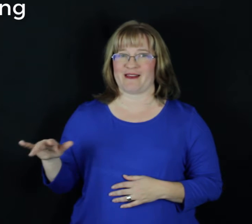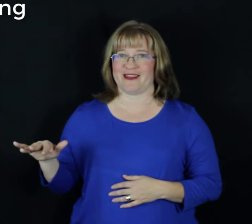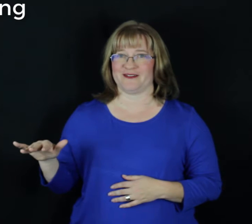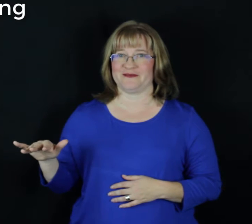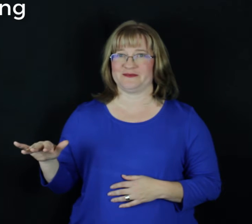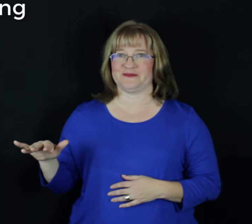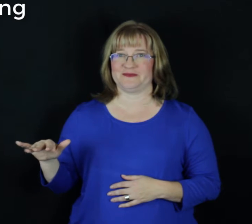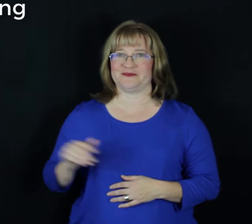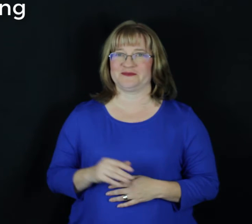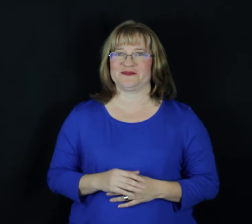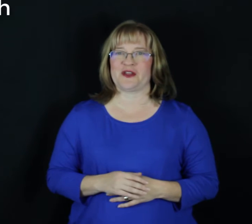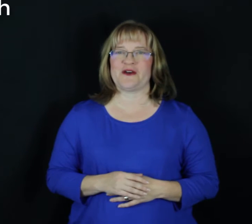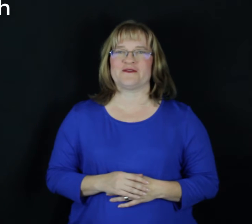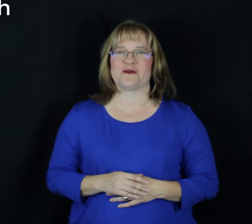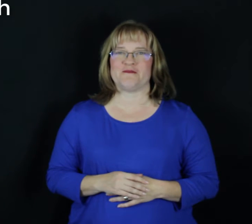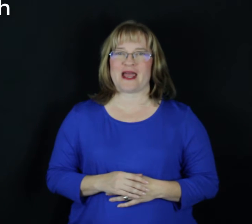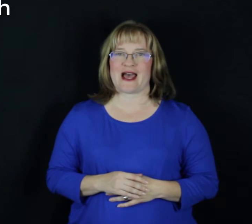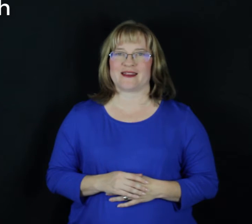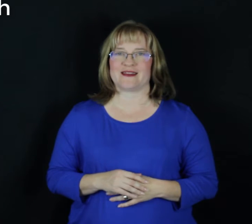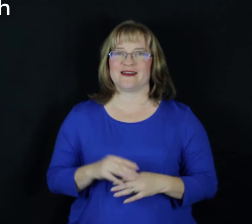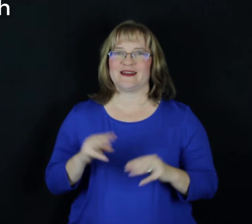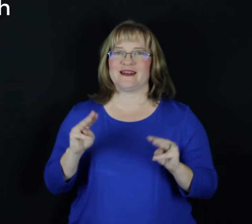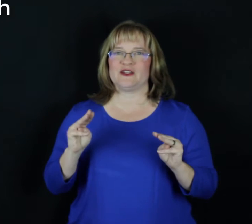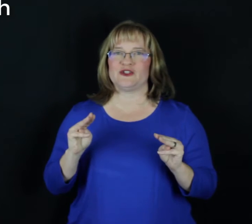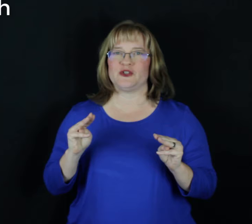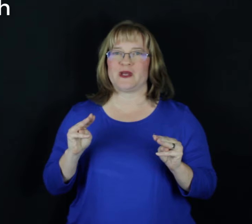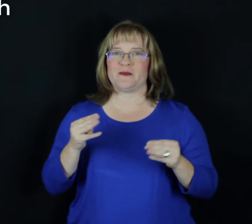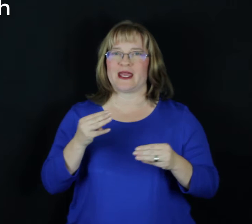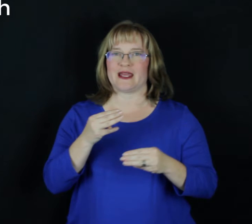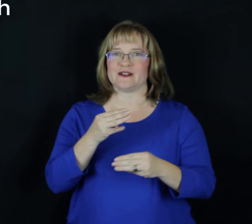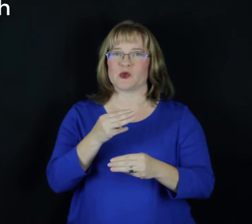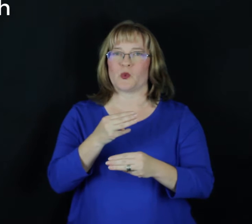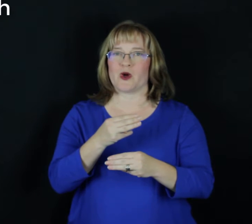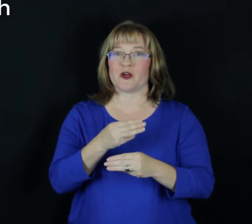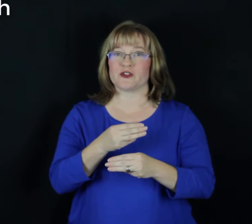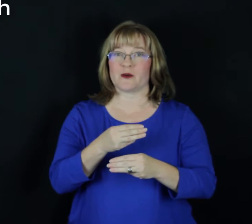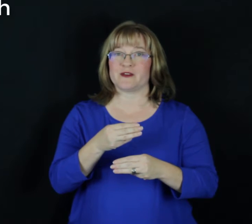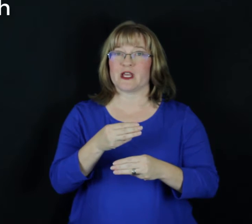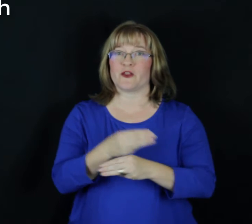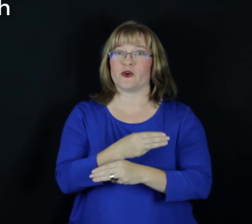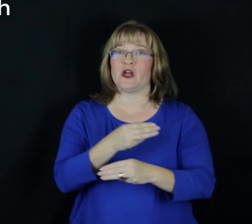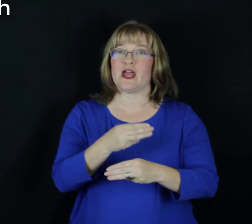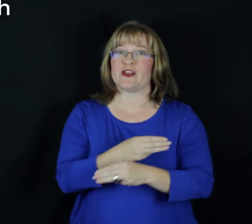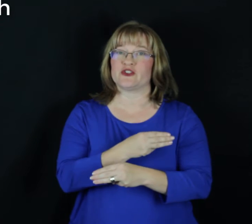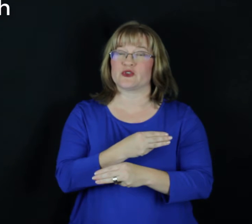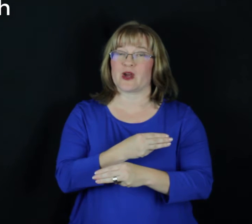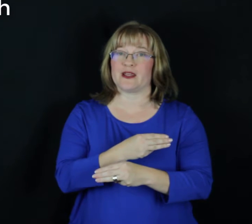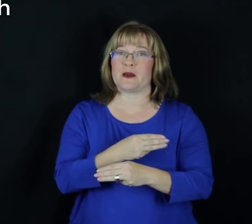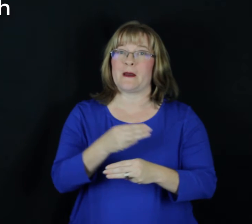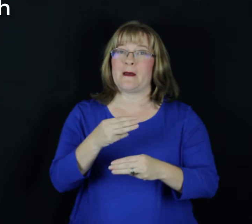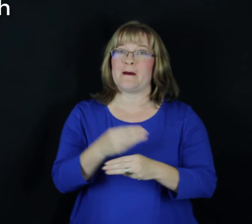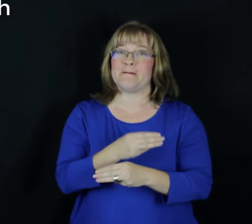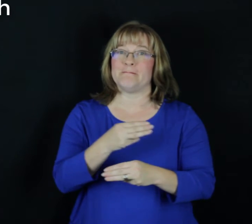Spelling. For math, 2 M hands, one on top of the other, and they strike.